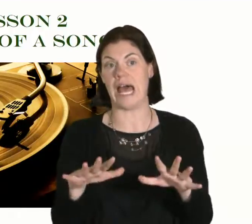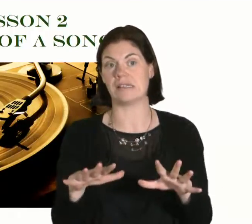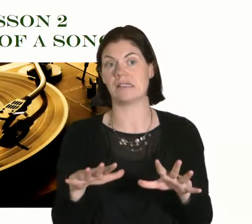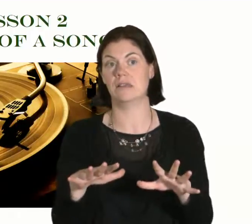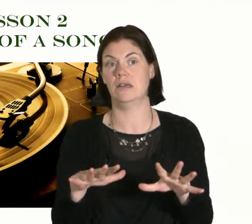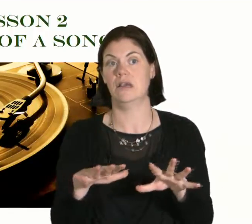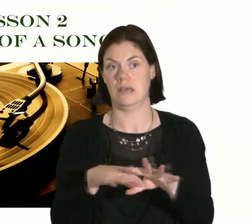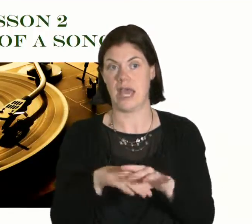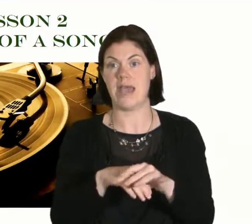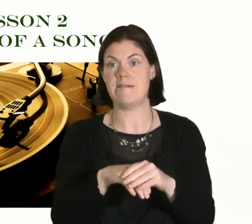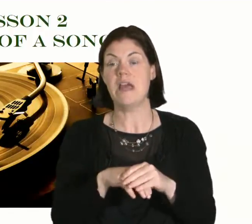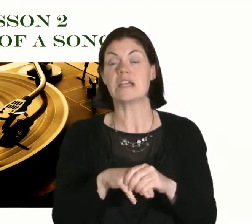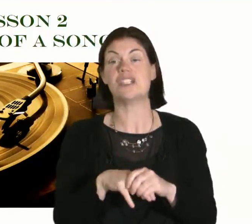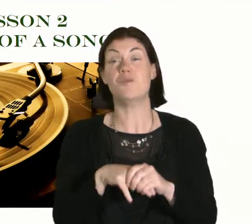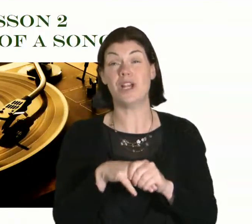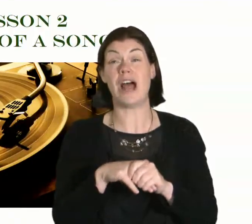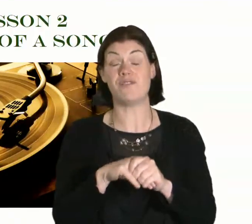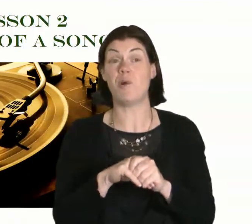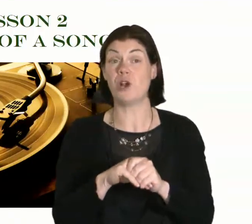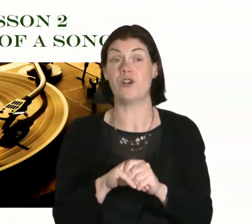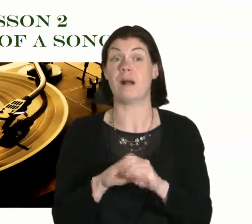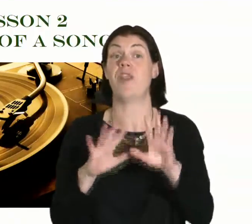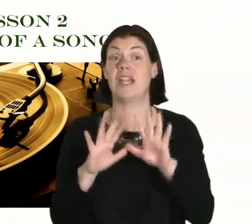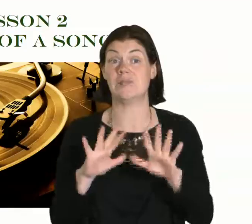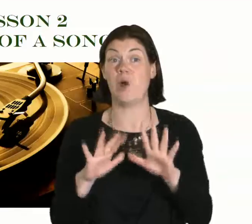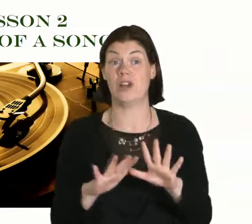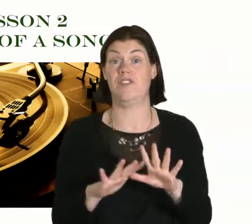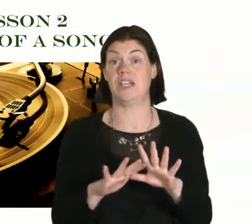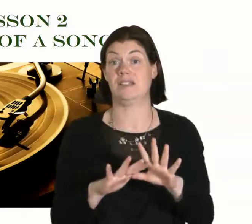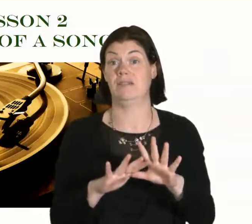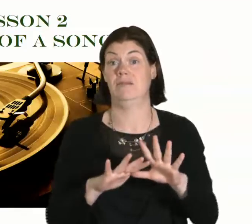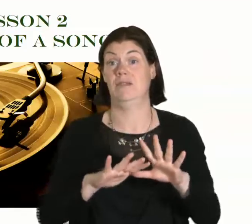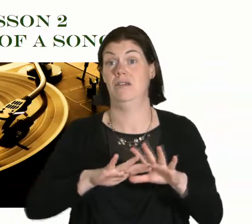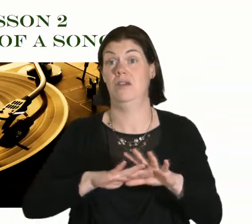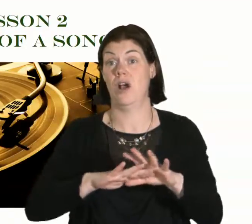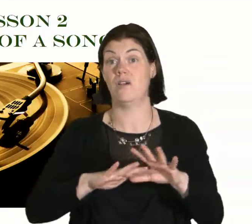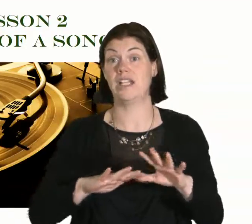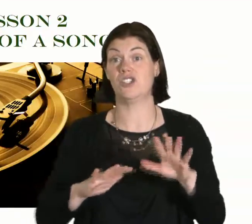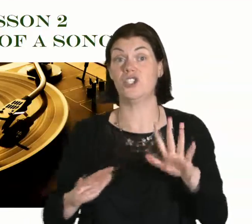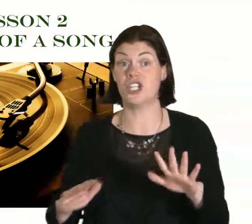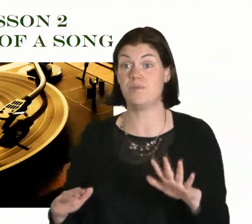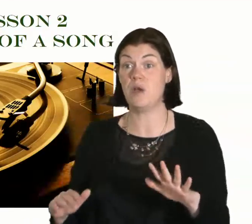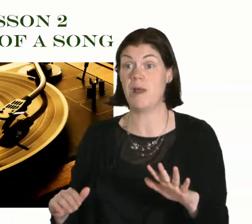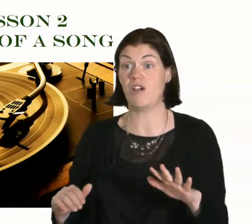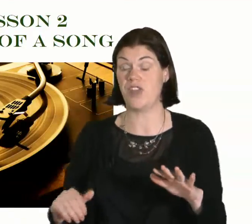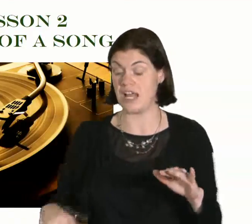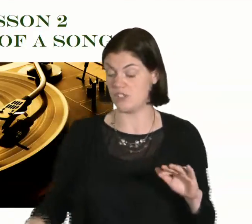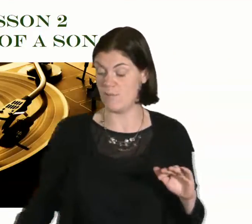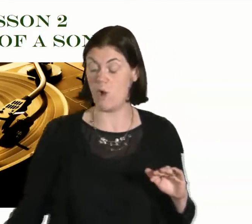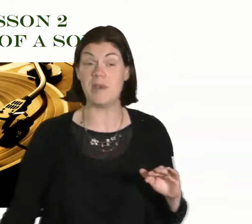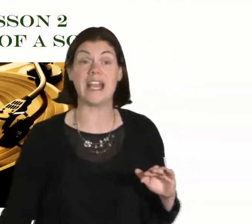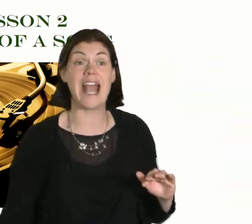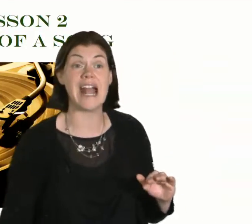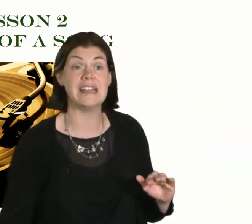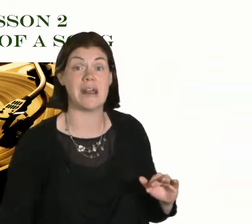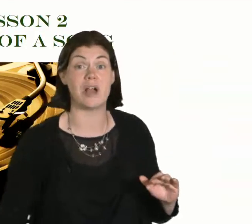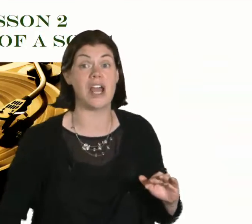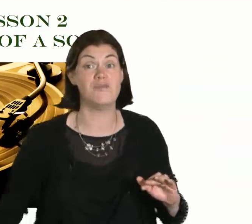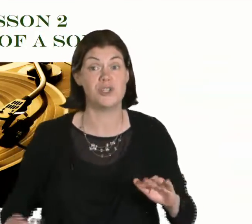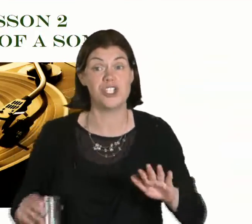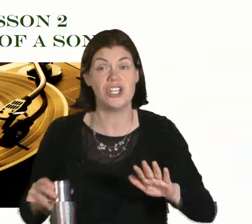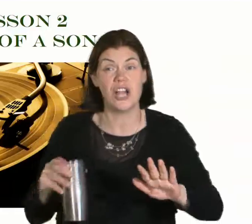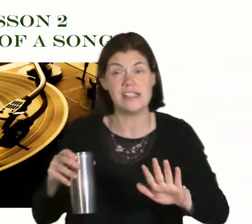our class, okay? Because you will have to partner up. That is part of this. All right, so just be aware of that. So I'm hoping again